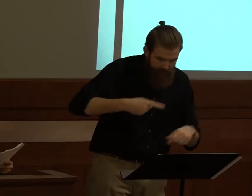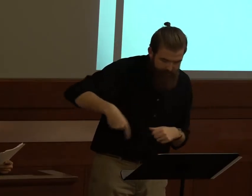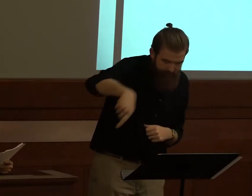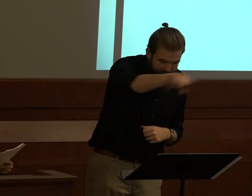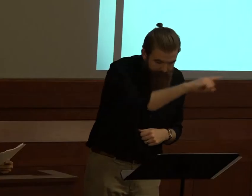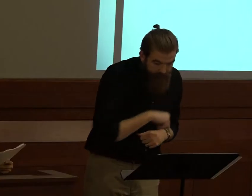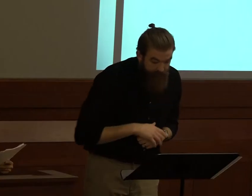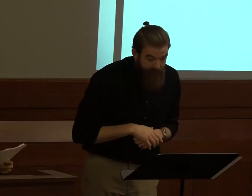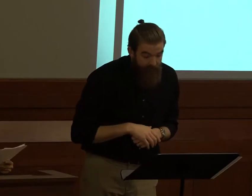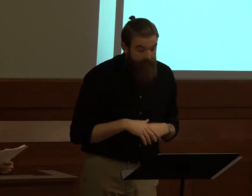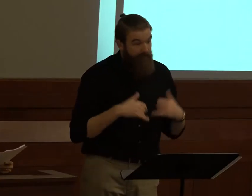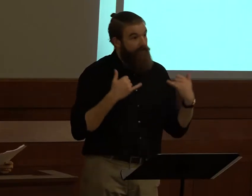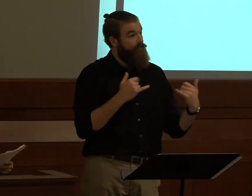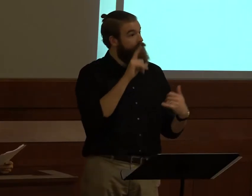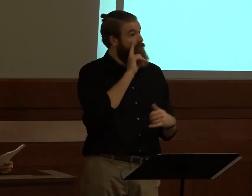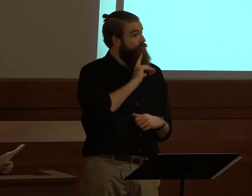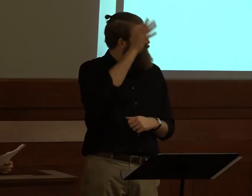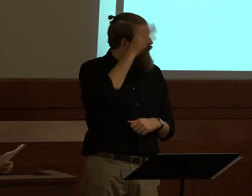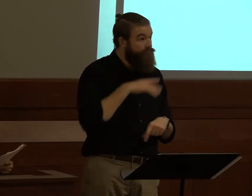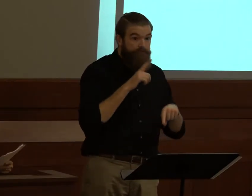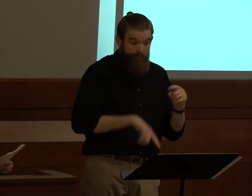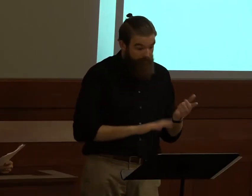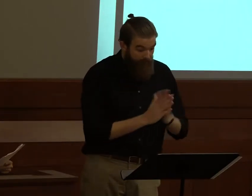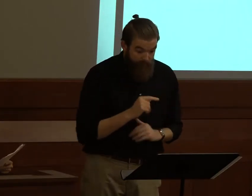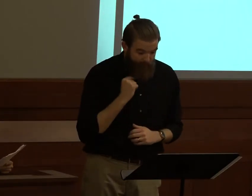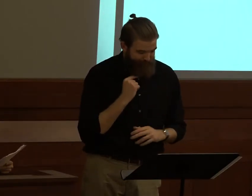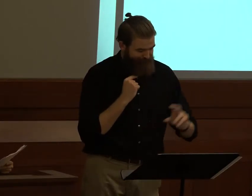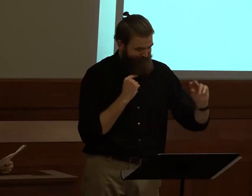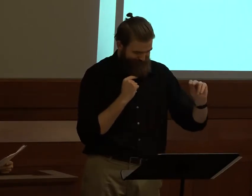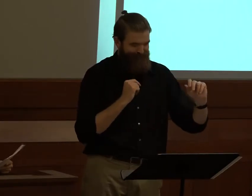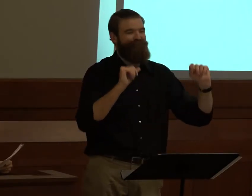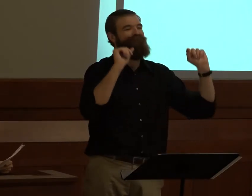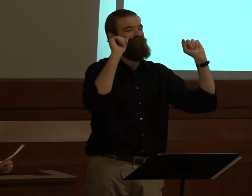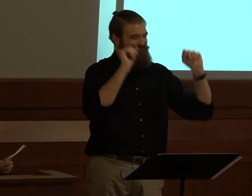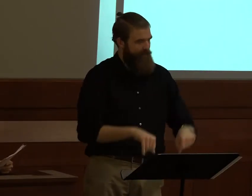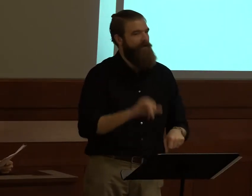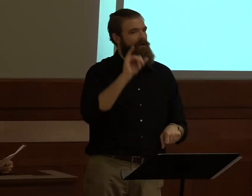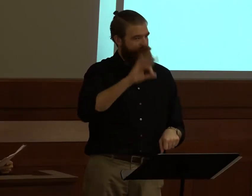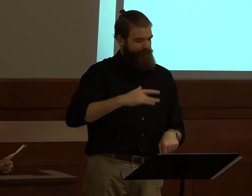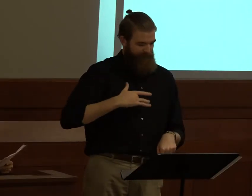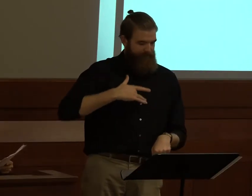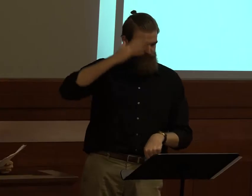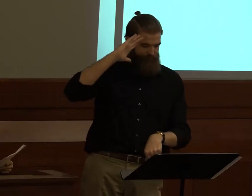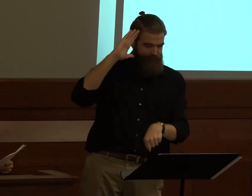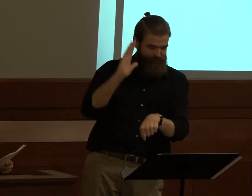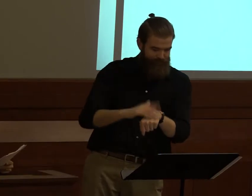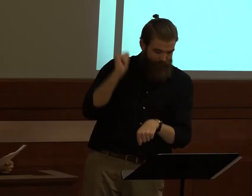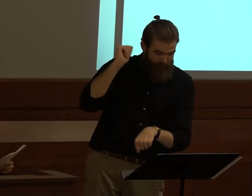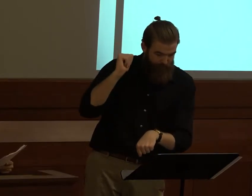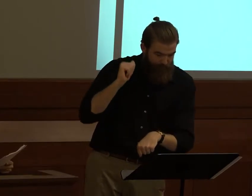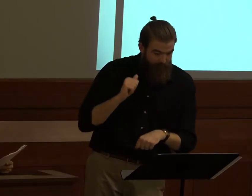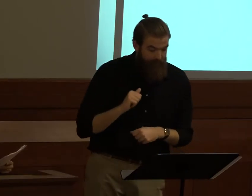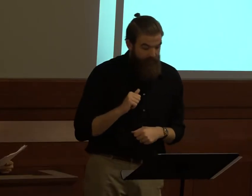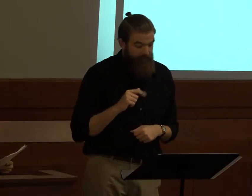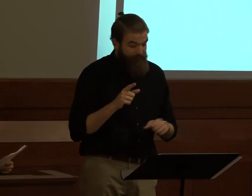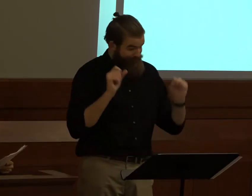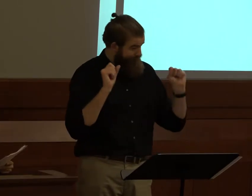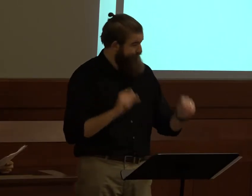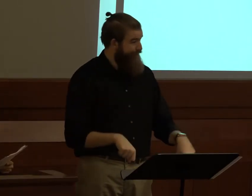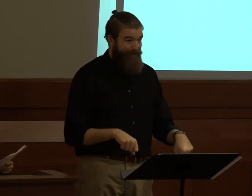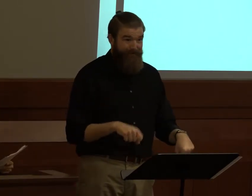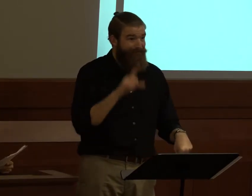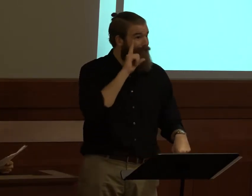of deaf families. Today, there have been 18 or 19 culturally deaf priests scattered throughout the world,